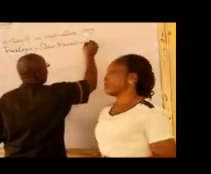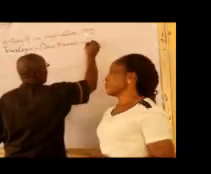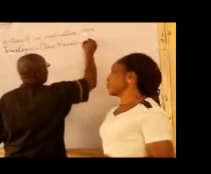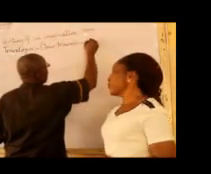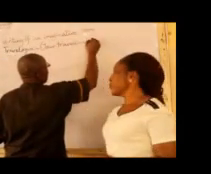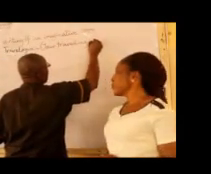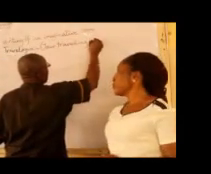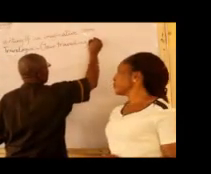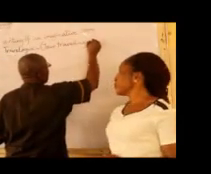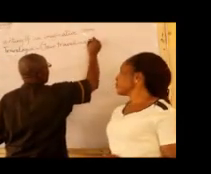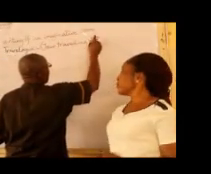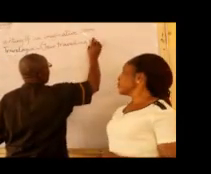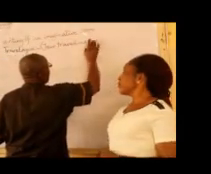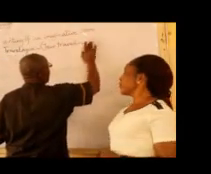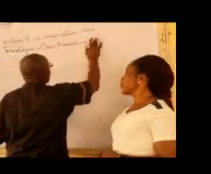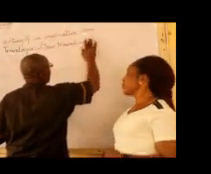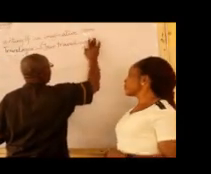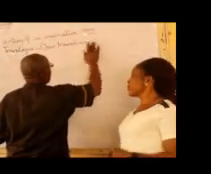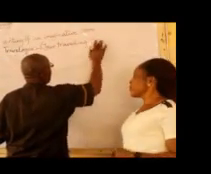experience.